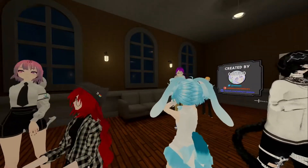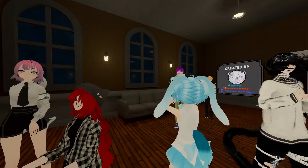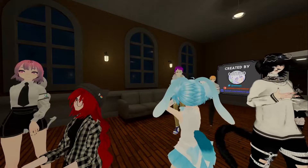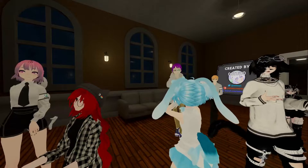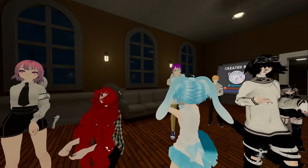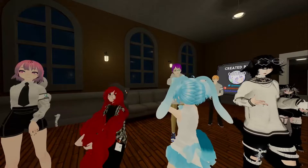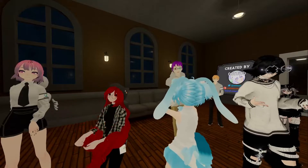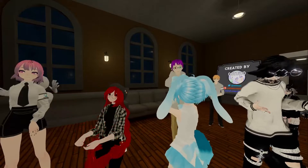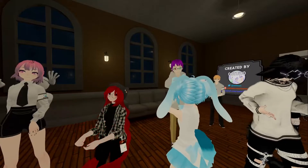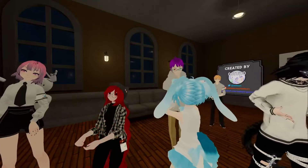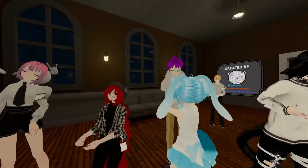Um,